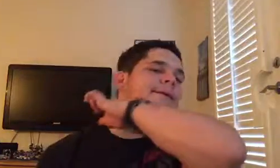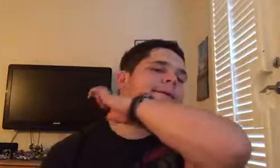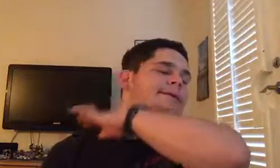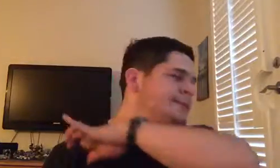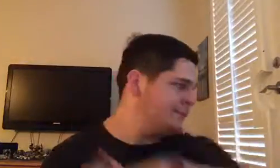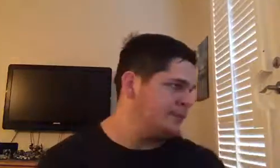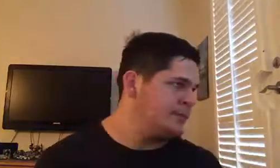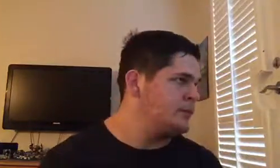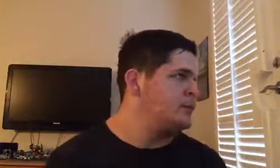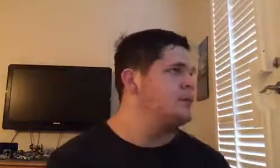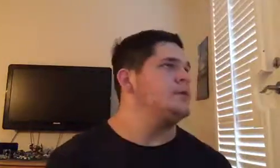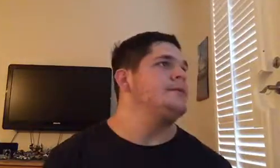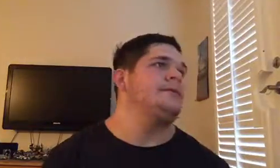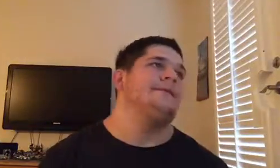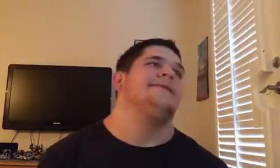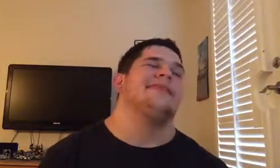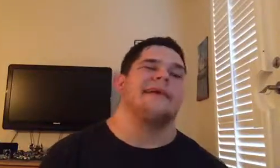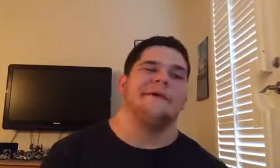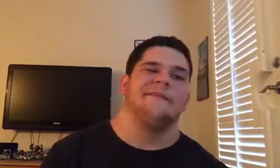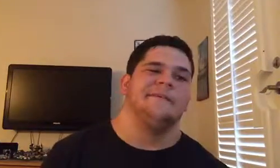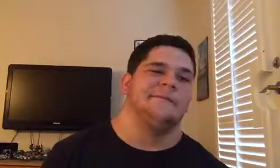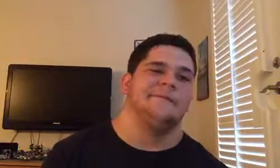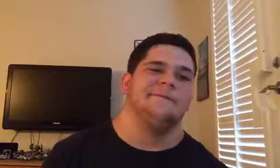like, you like had to